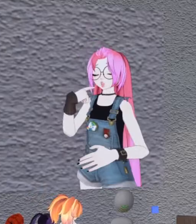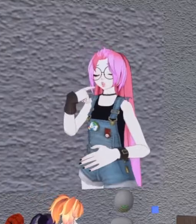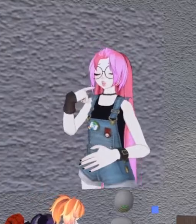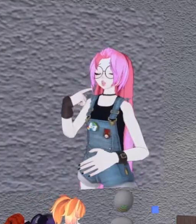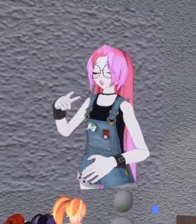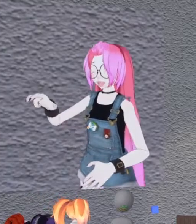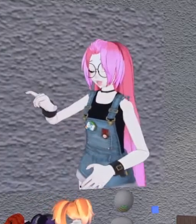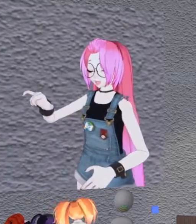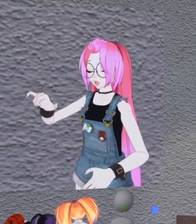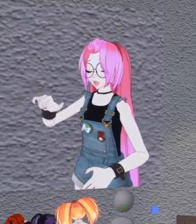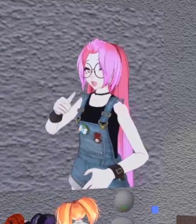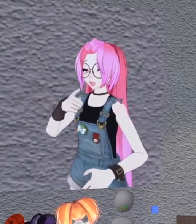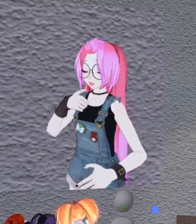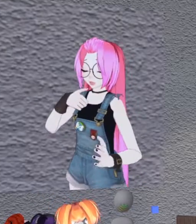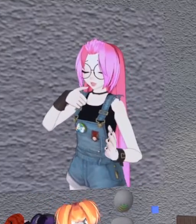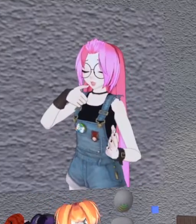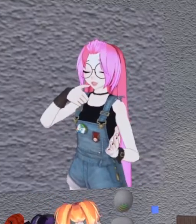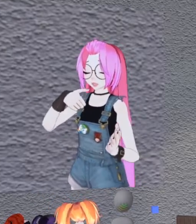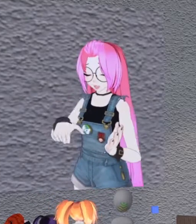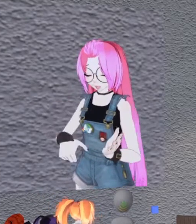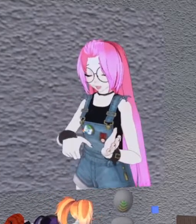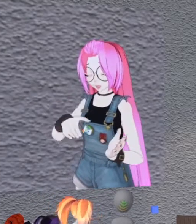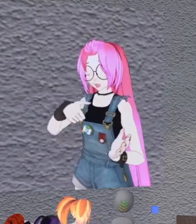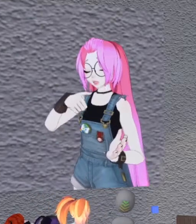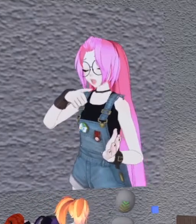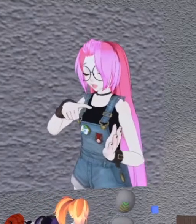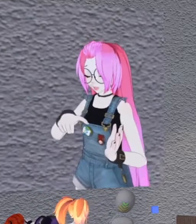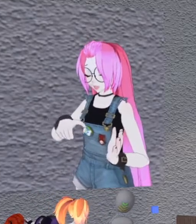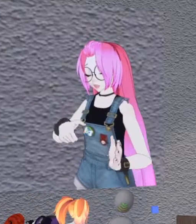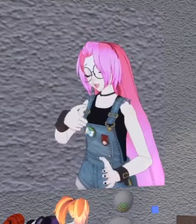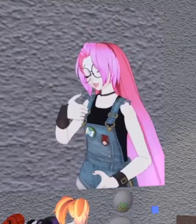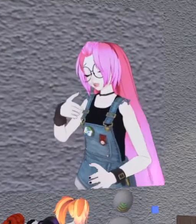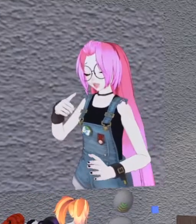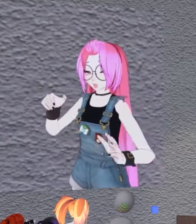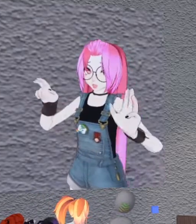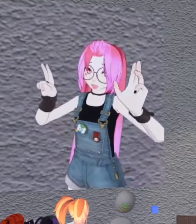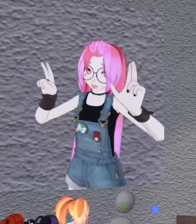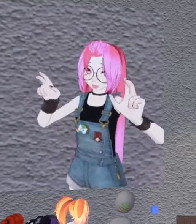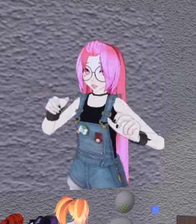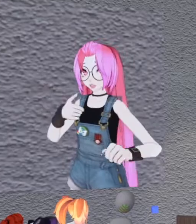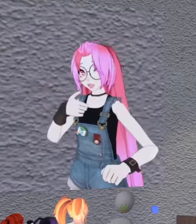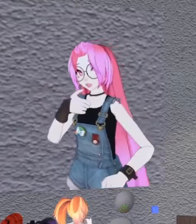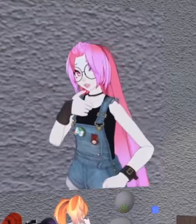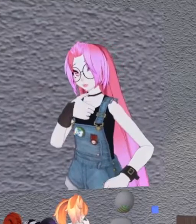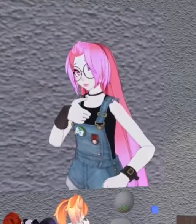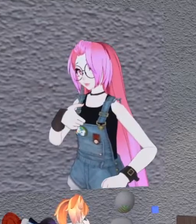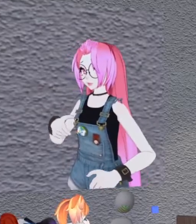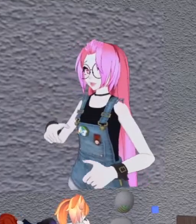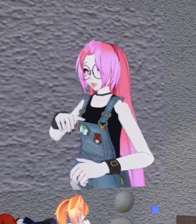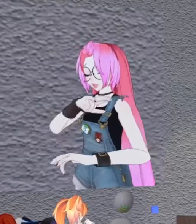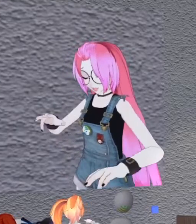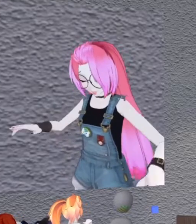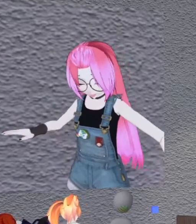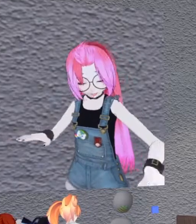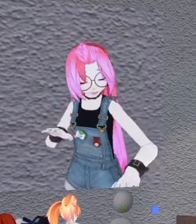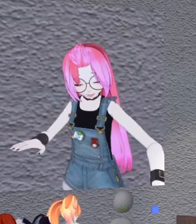it. Also, like with the word mail or like letter, you're supposed to like lick your hand. But like, don't do it. Don't do it.